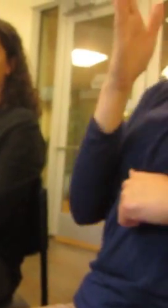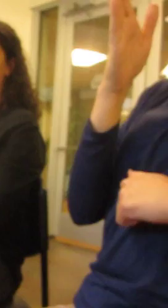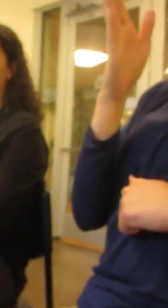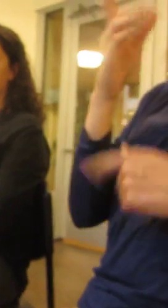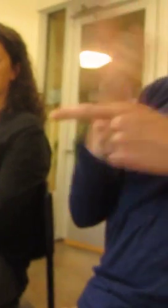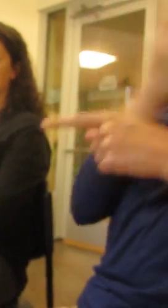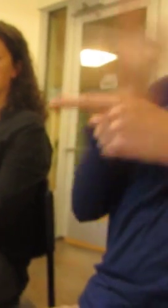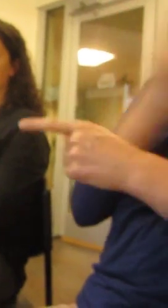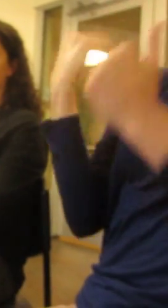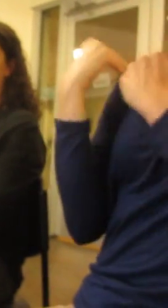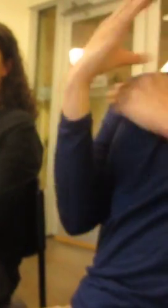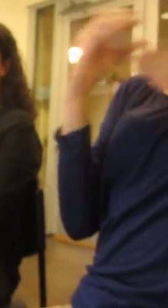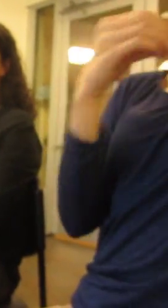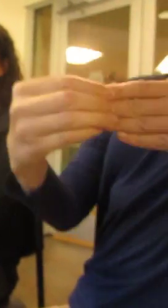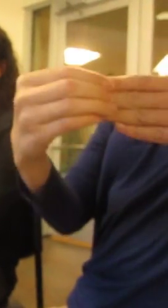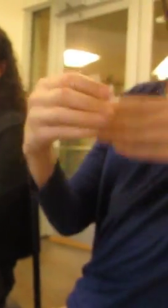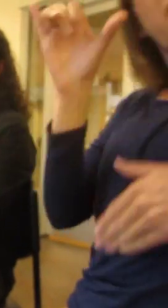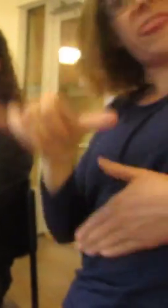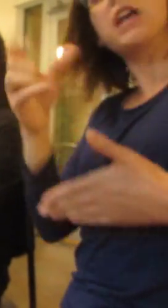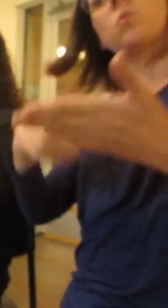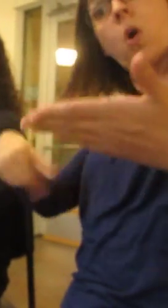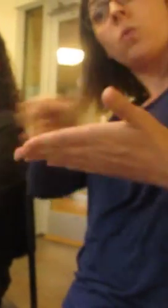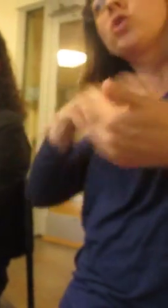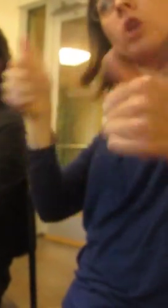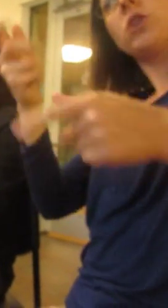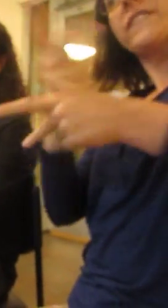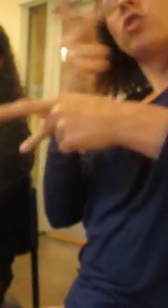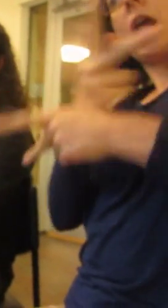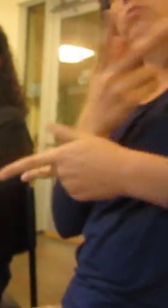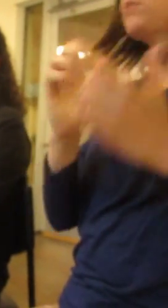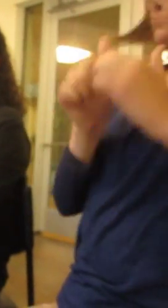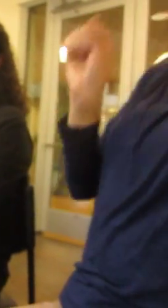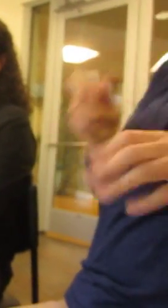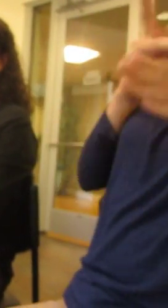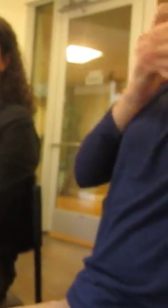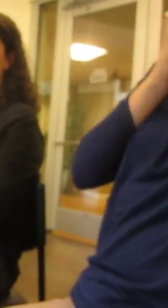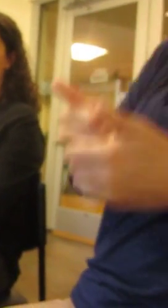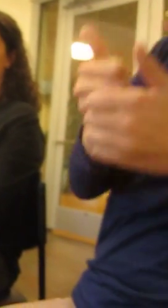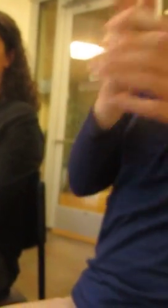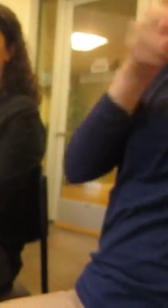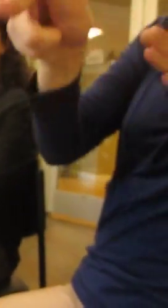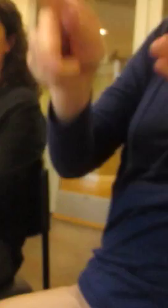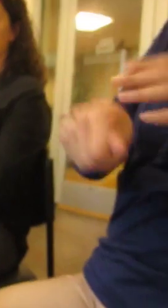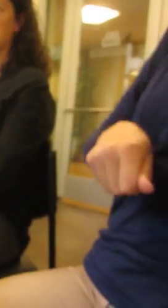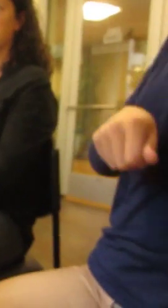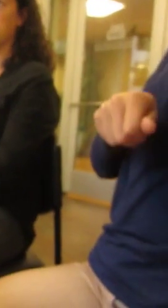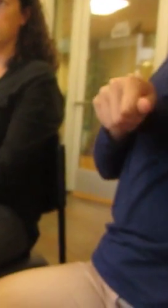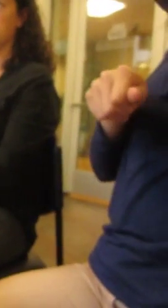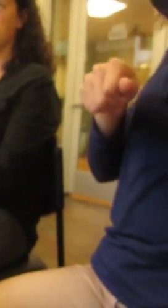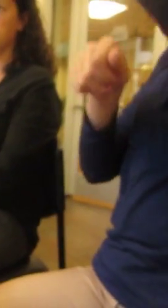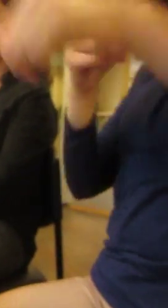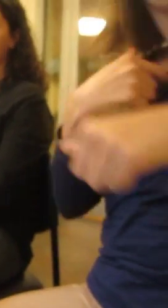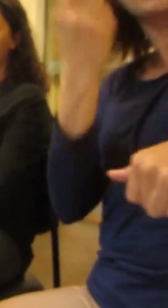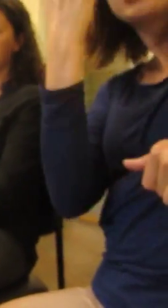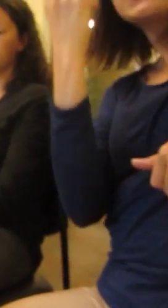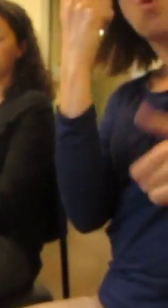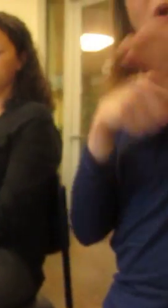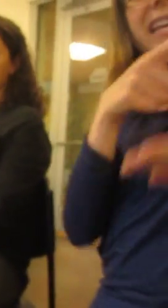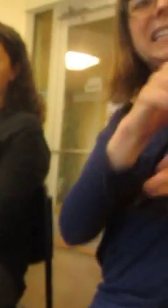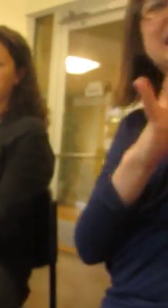and leadership and operate with ethical, professional standards? We're trying to But I heard what she's saying. It's like all connected. It's connected, because